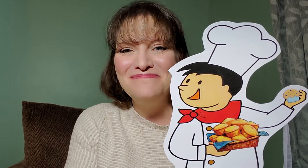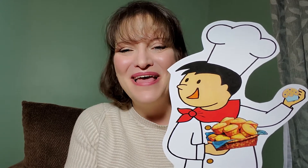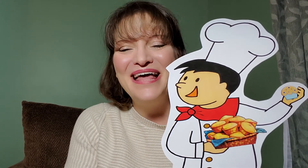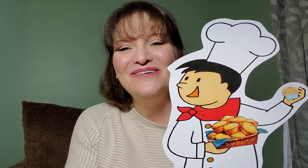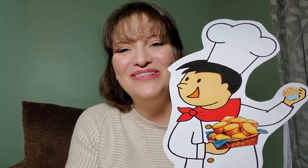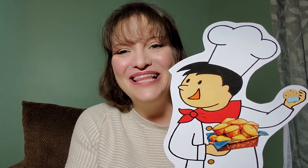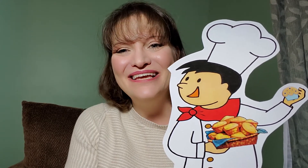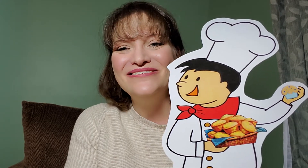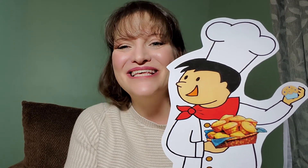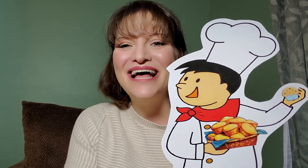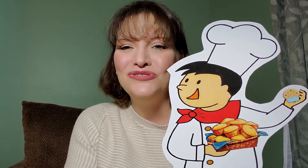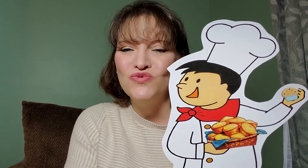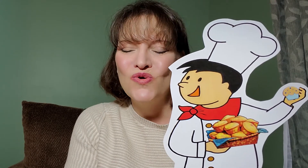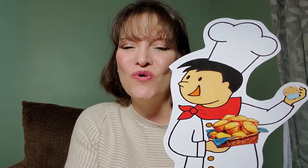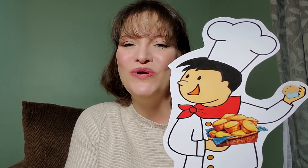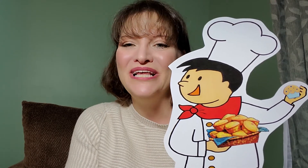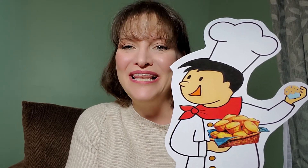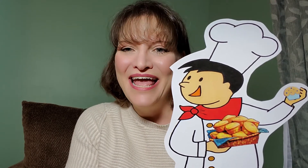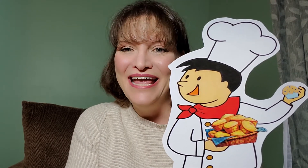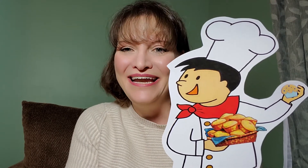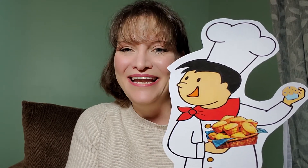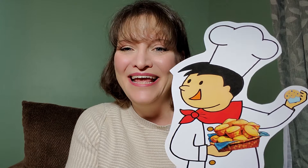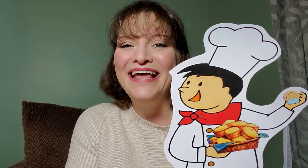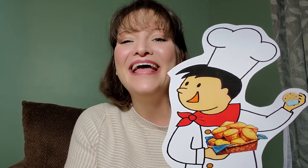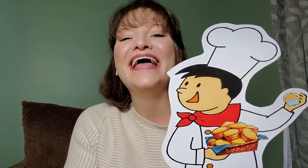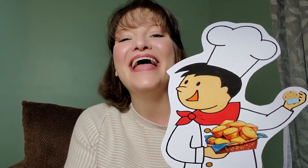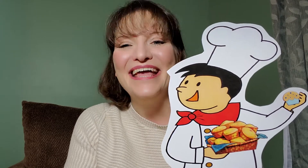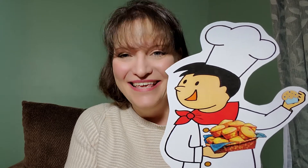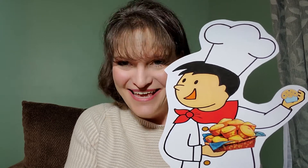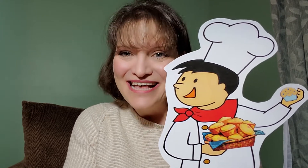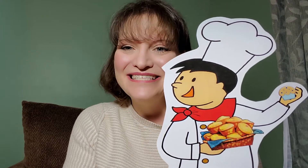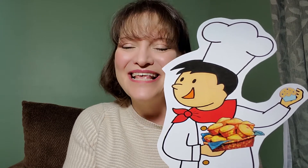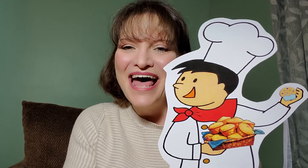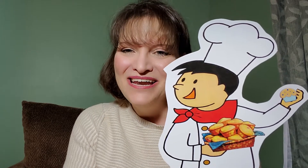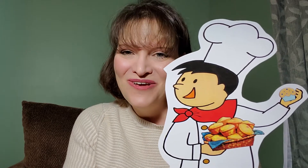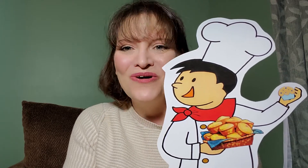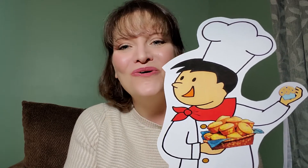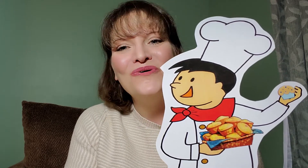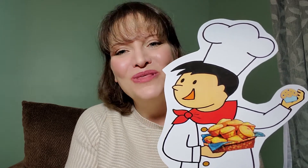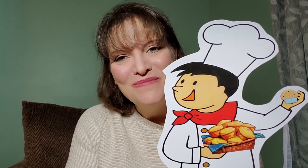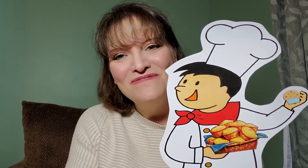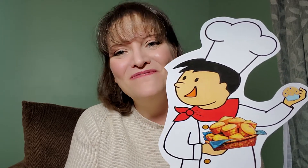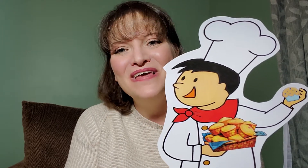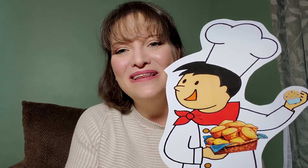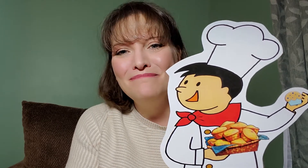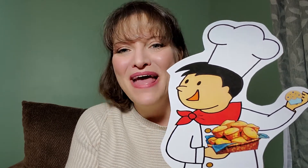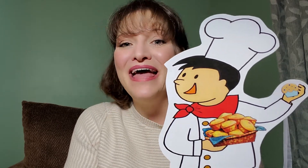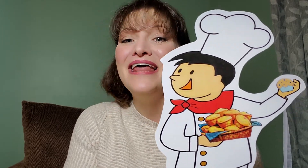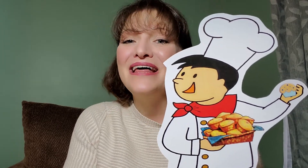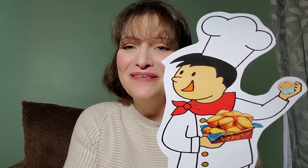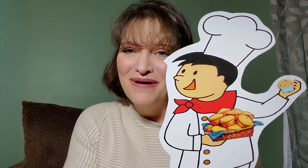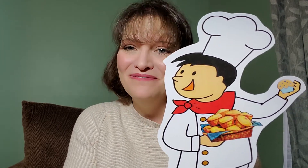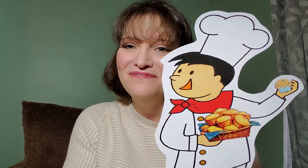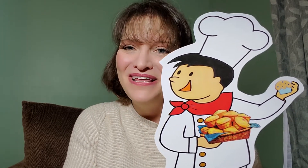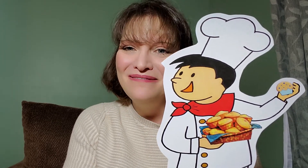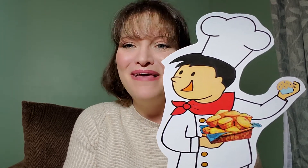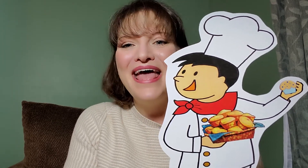Man who lives on Drury Lane? Yes, I know the Muffin Man, the Muffin Man,